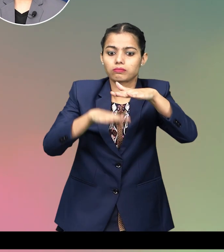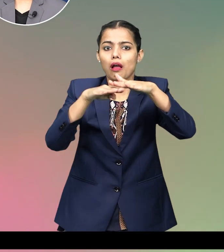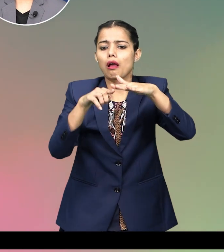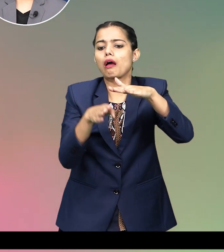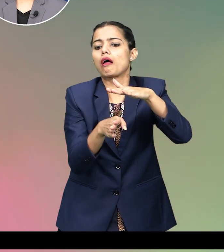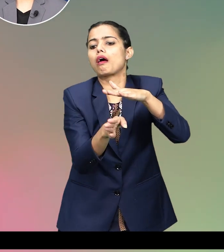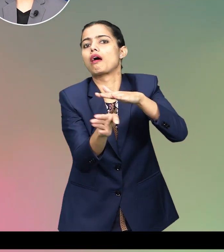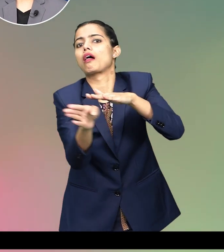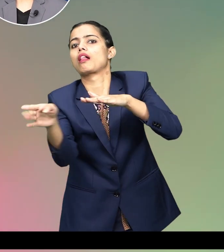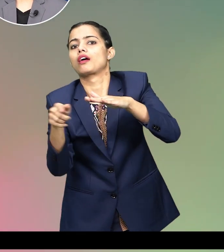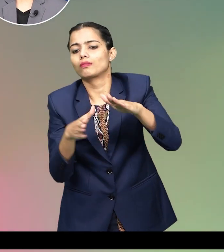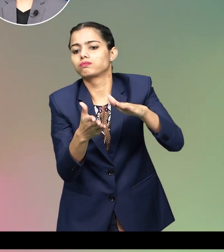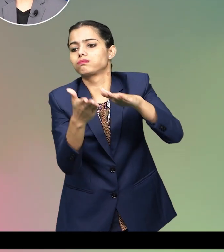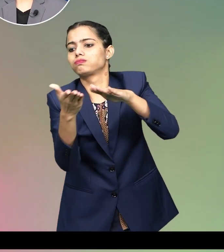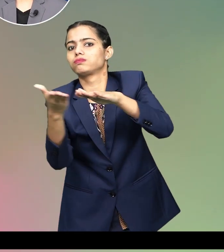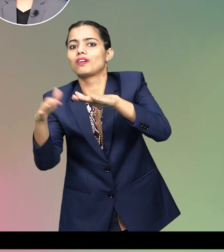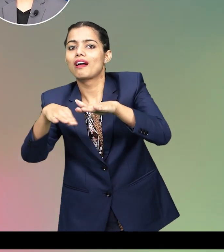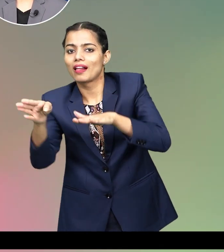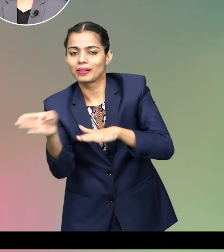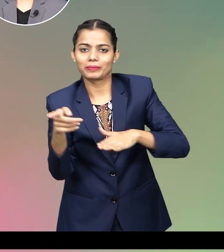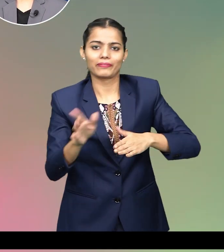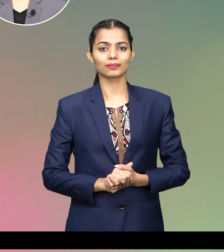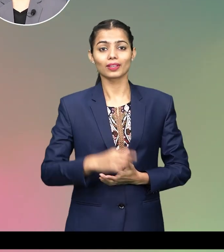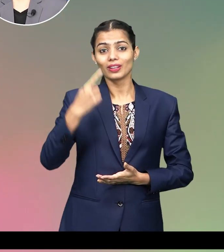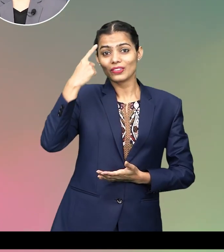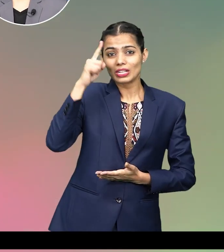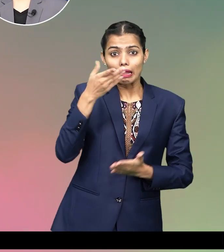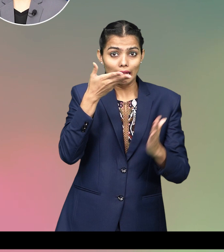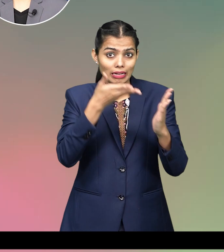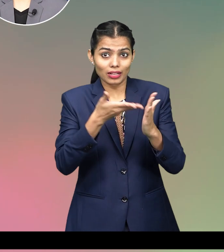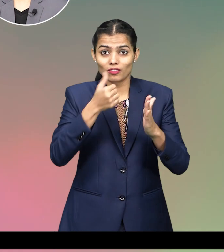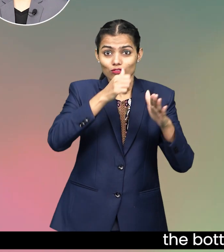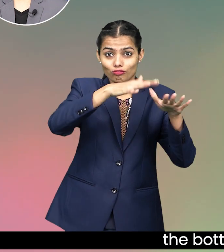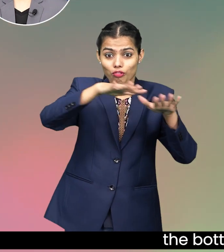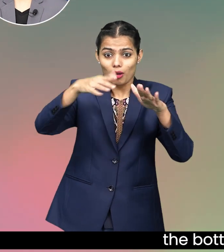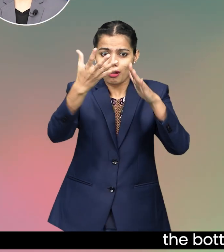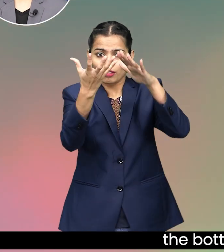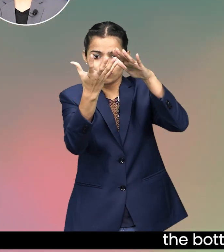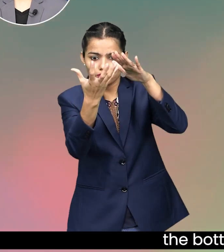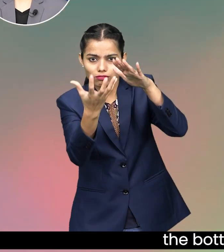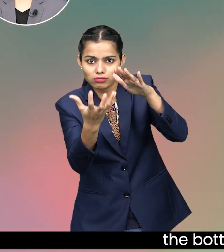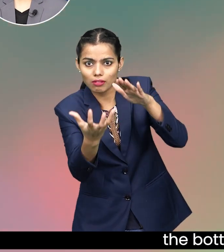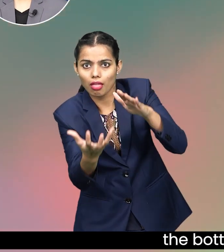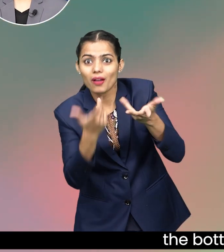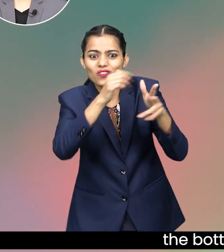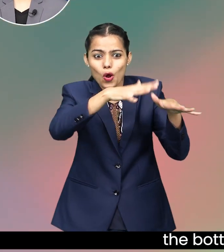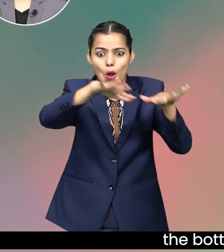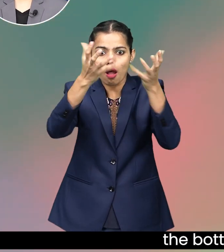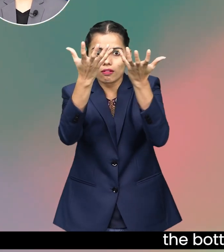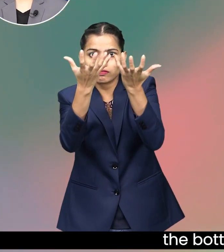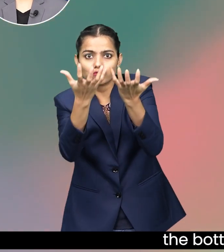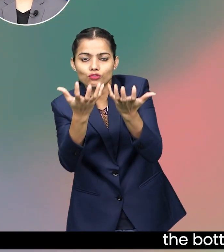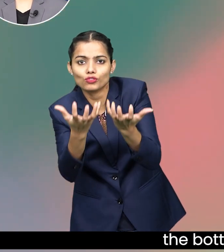because of this the bottle is pulled downwards